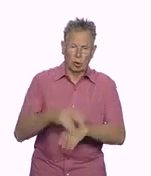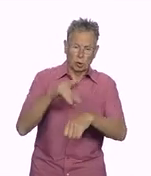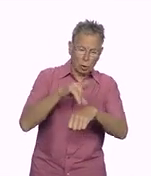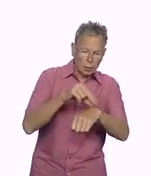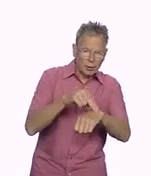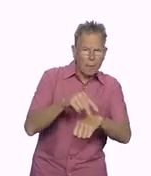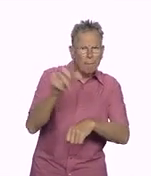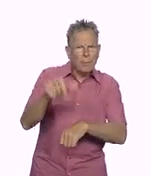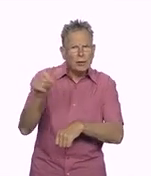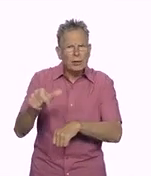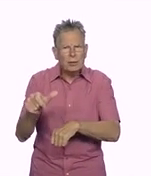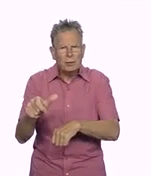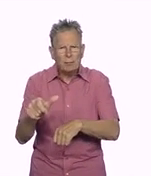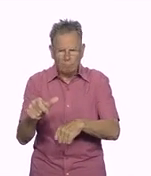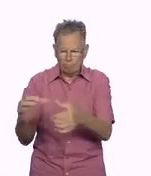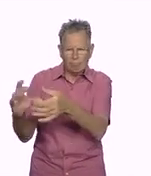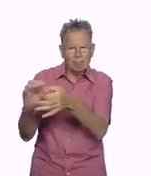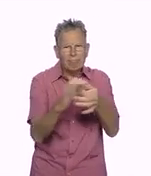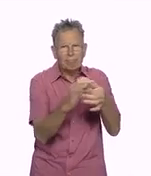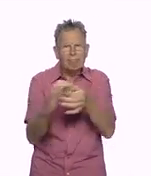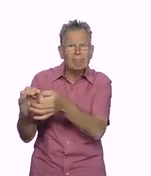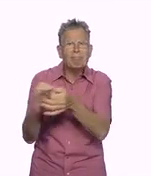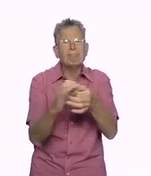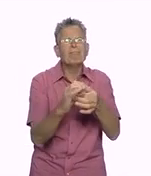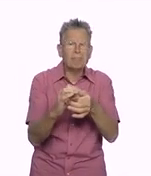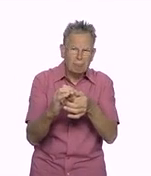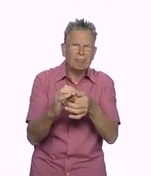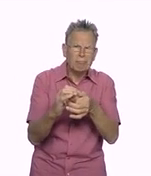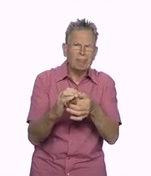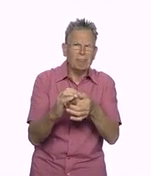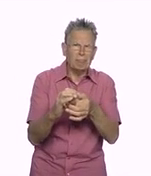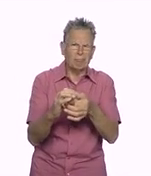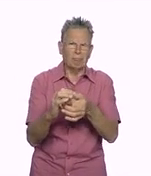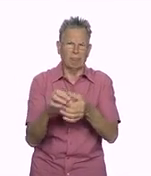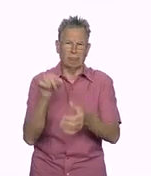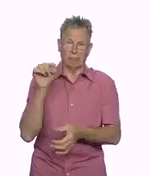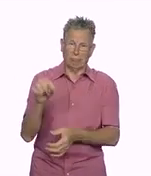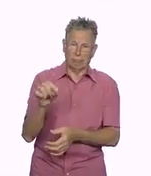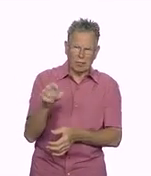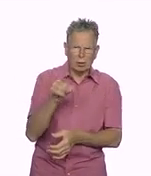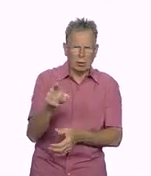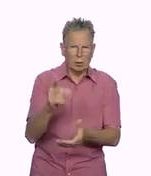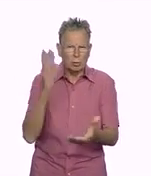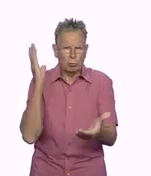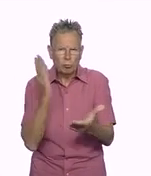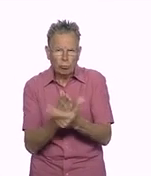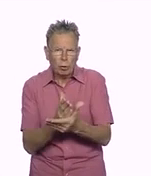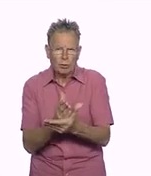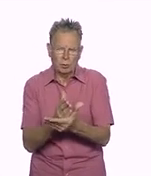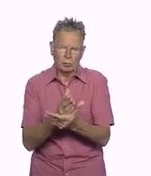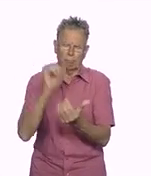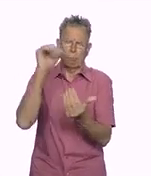Trust lies at the heart of the relationship between doctors and patients, and for the vast majority of people this works